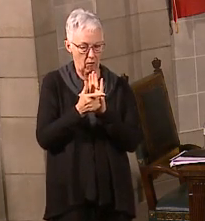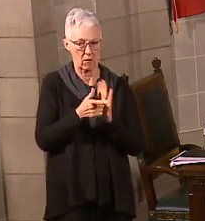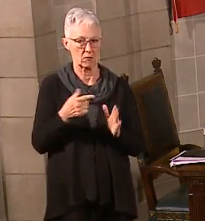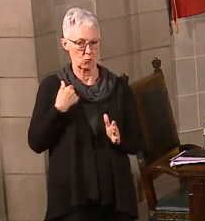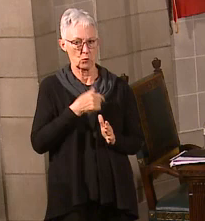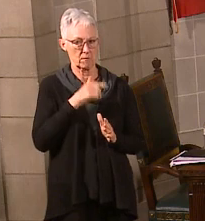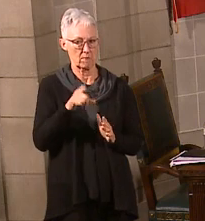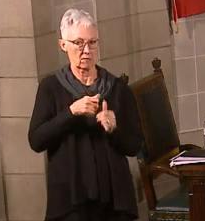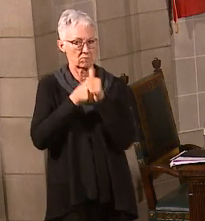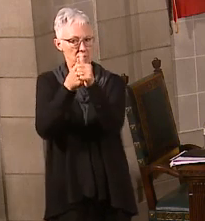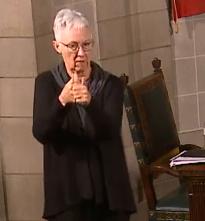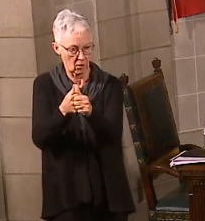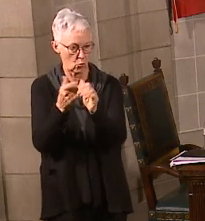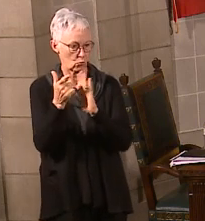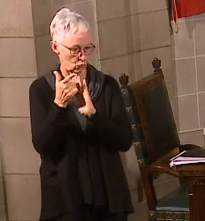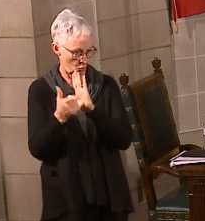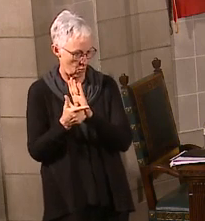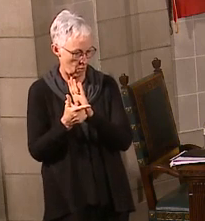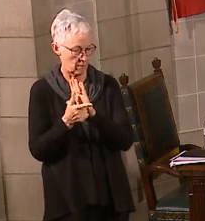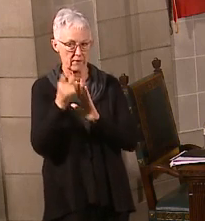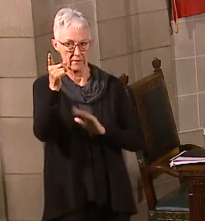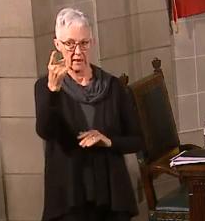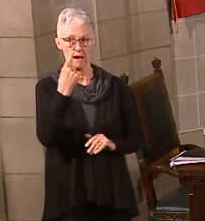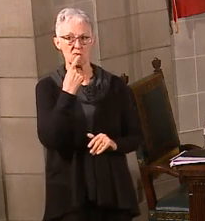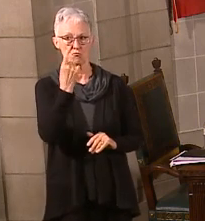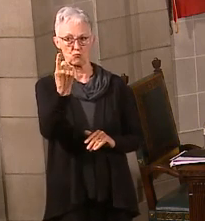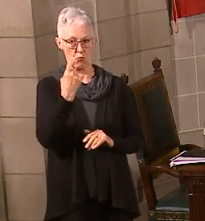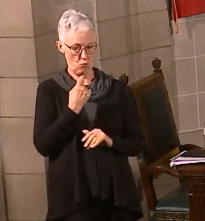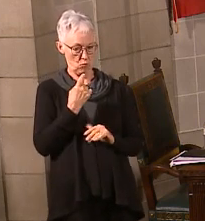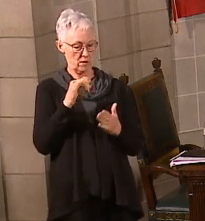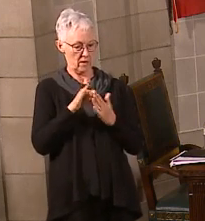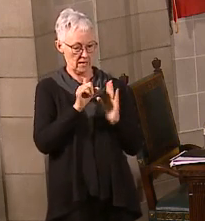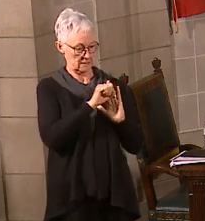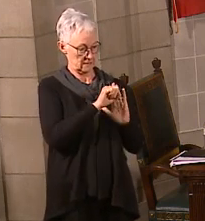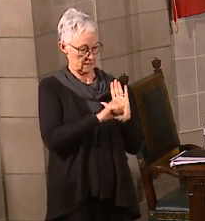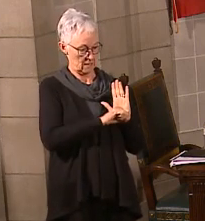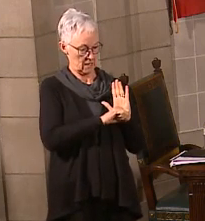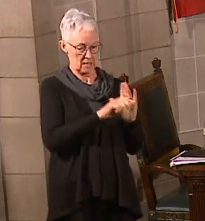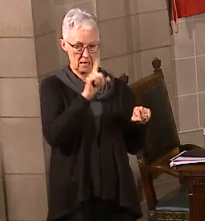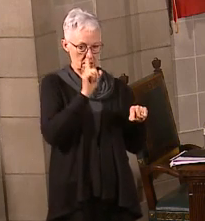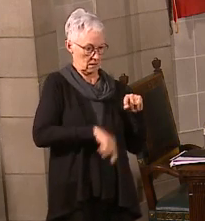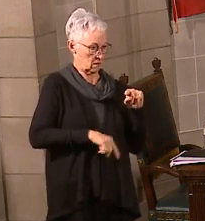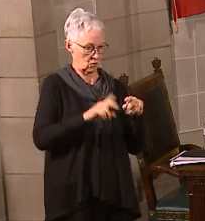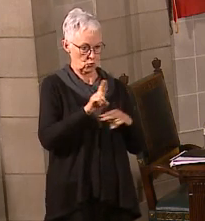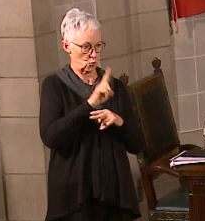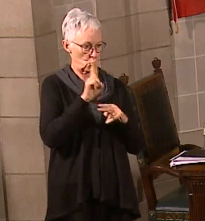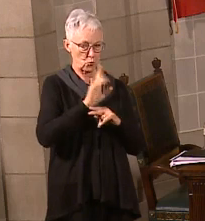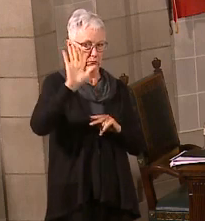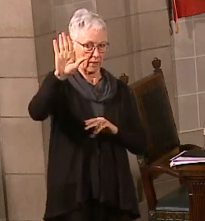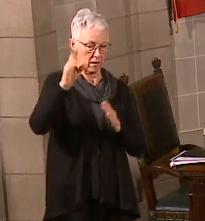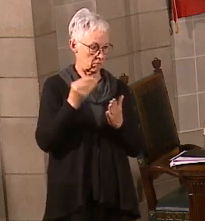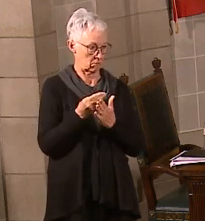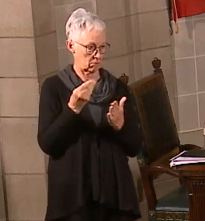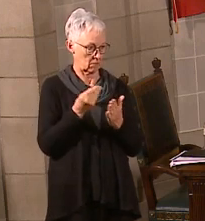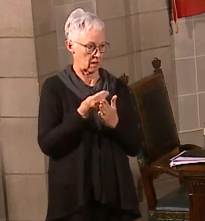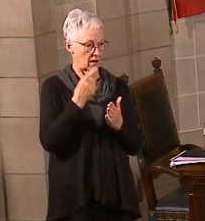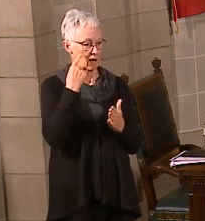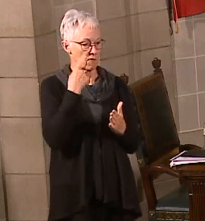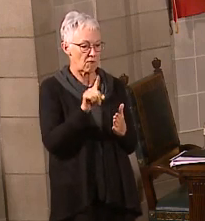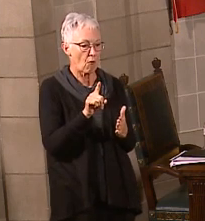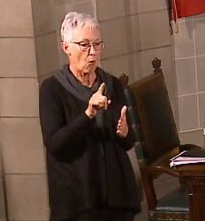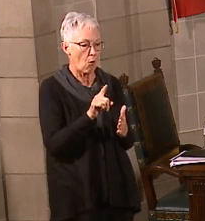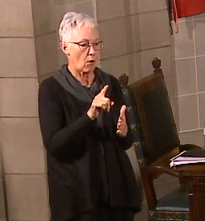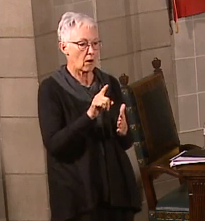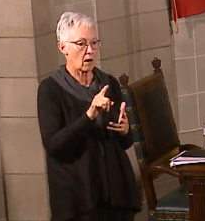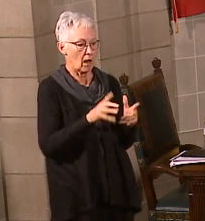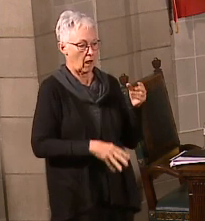is that a state or a local government cannot use those CARES Act dollars to make up a shortfall they have in their general